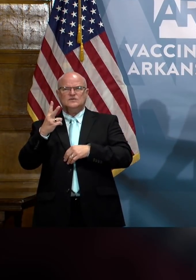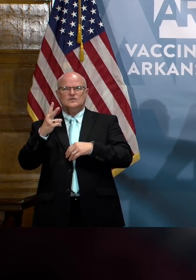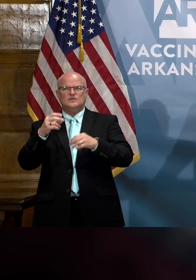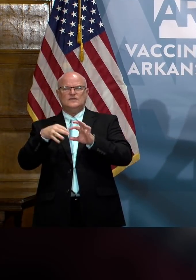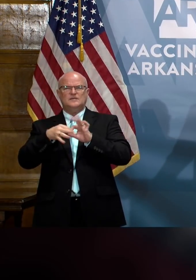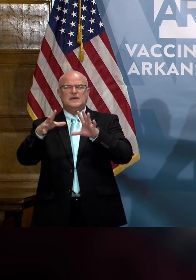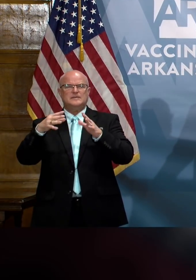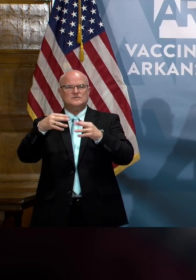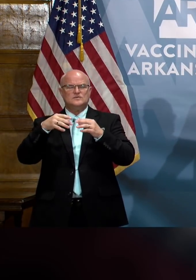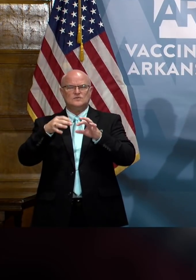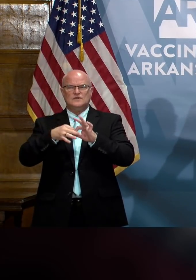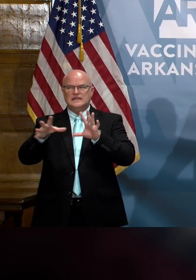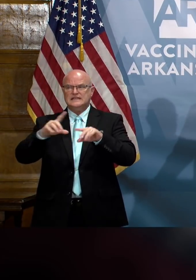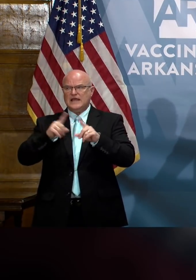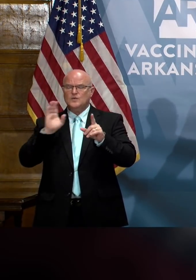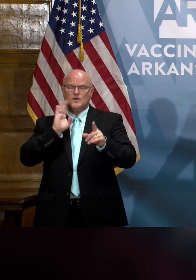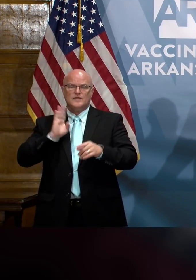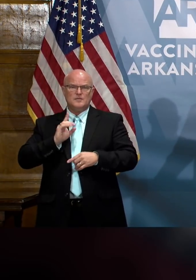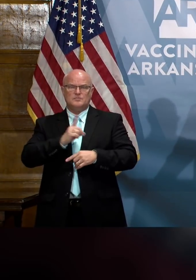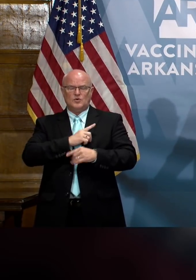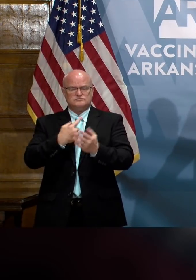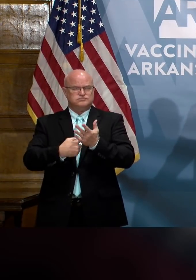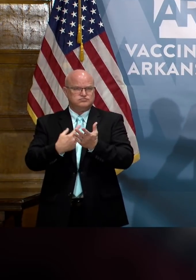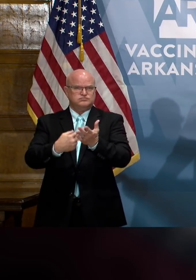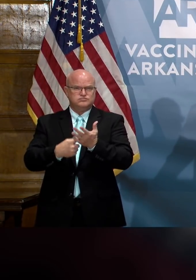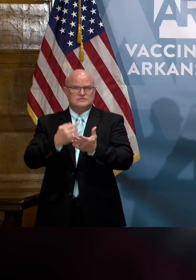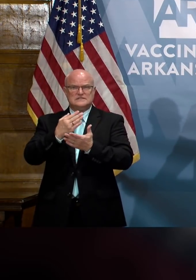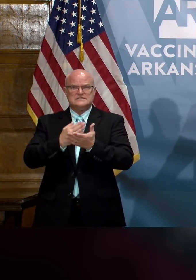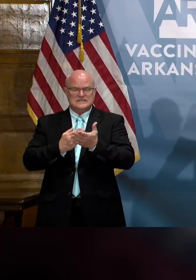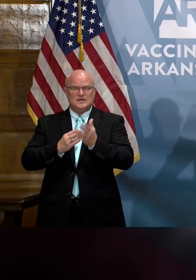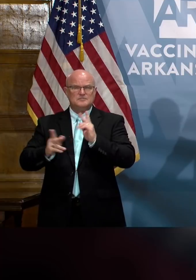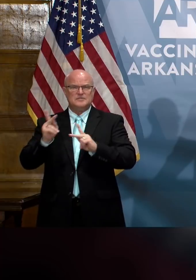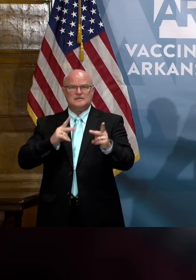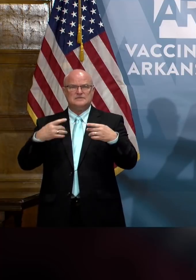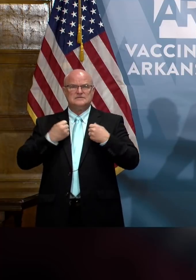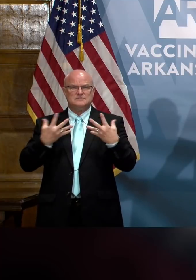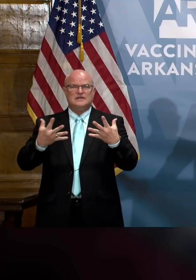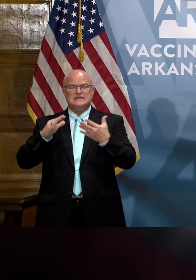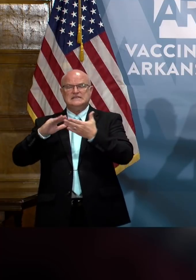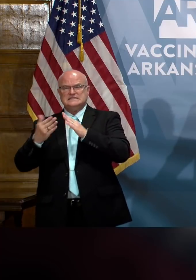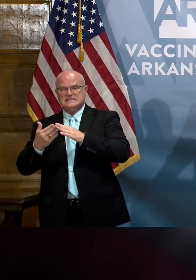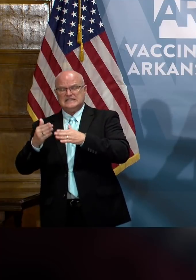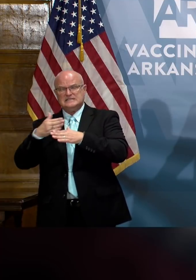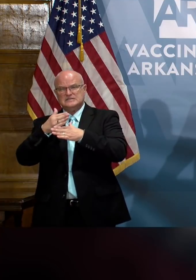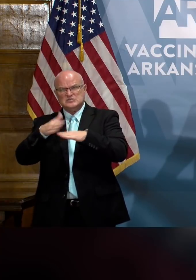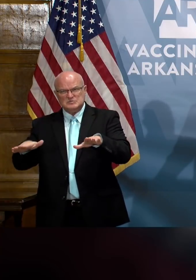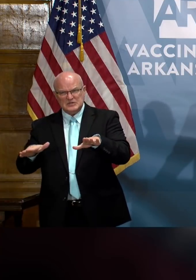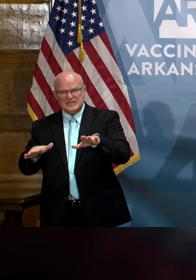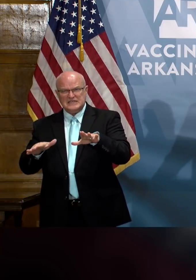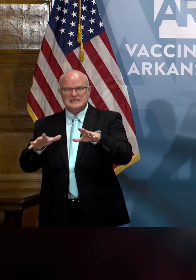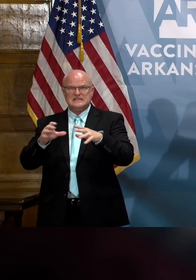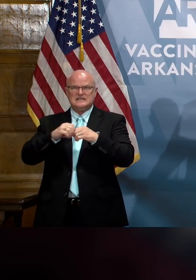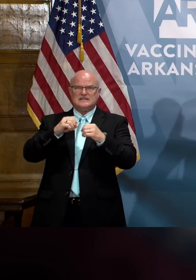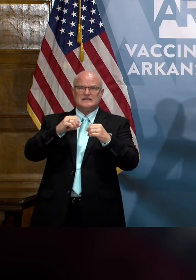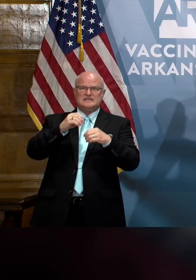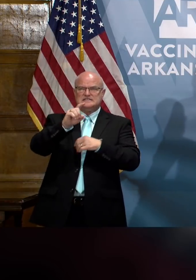released? And will the board be addressing concerns that some public commenters have expressed about the way cities are split or about minority